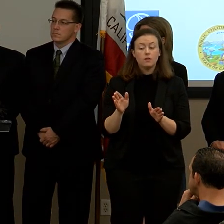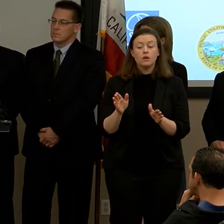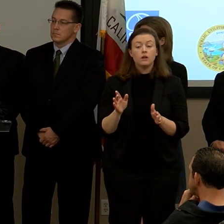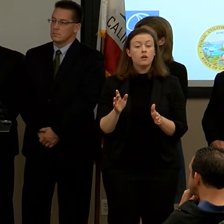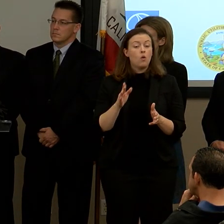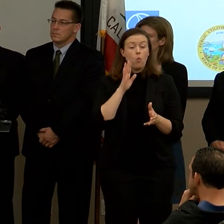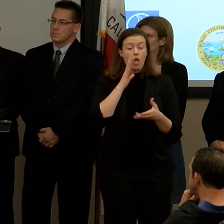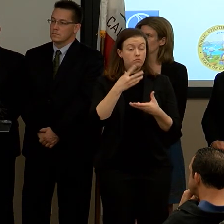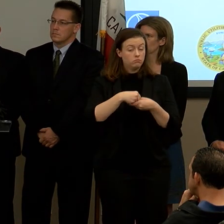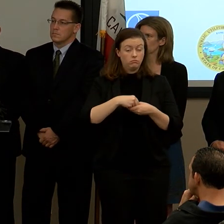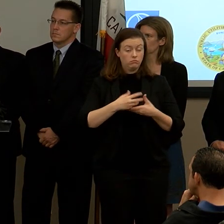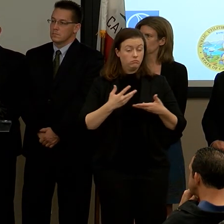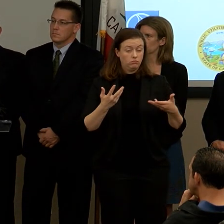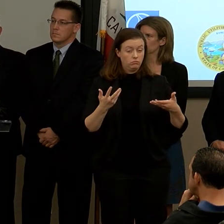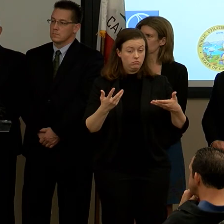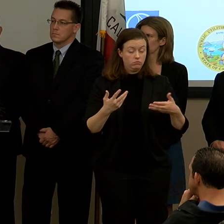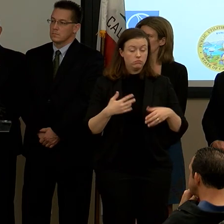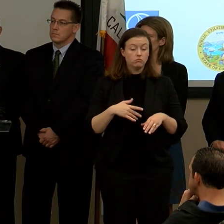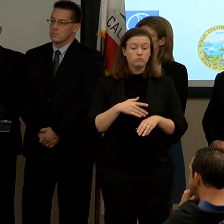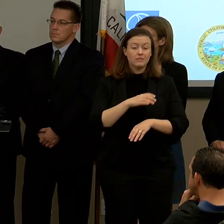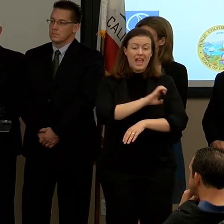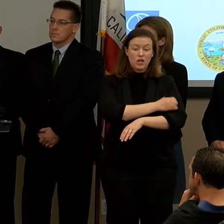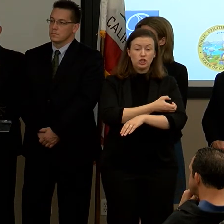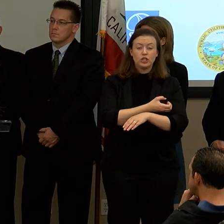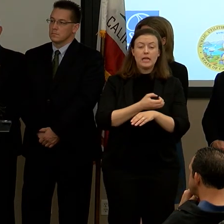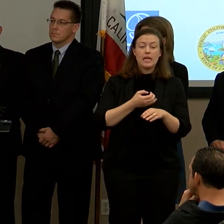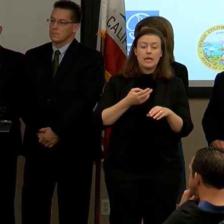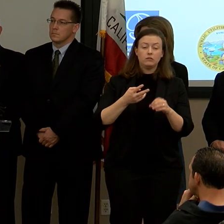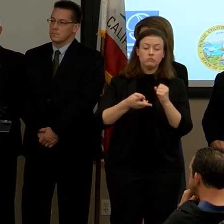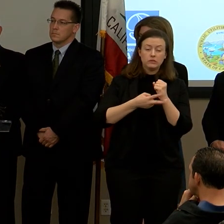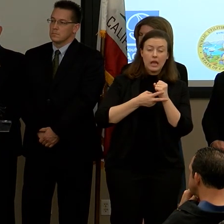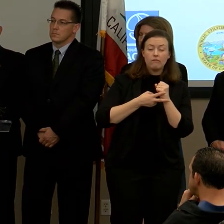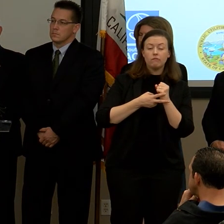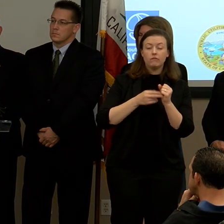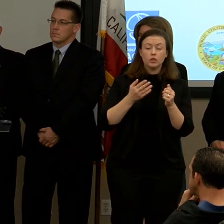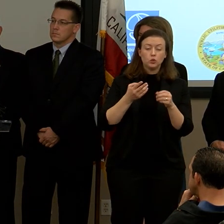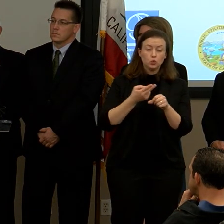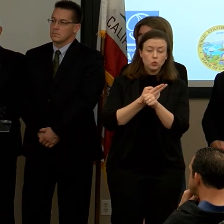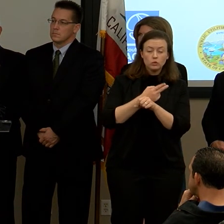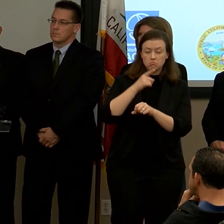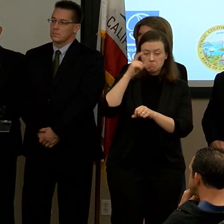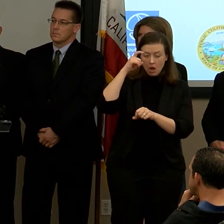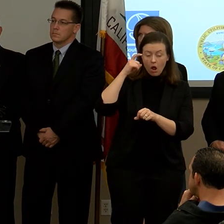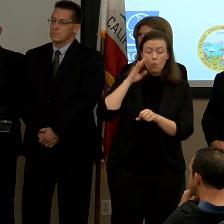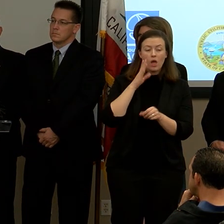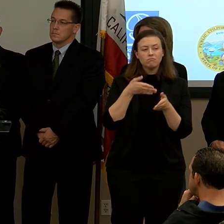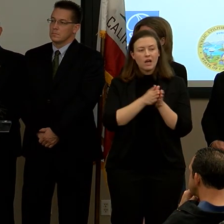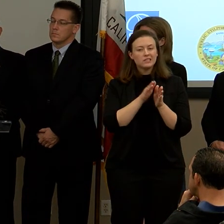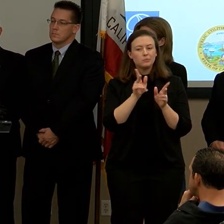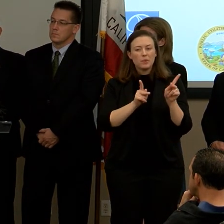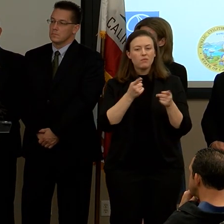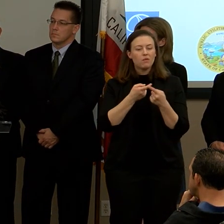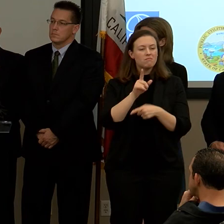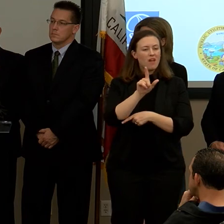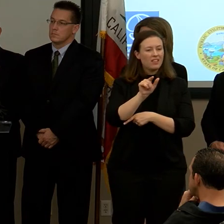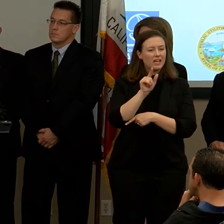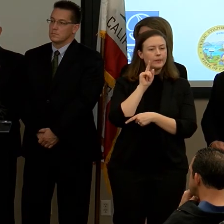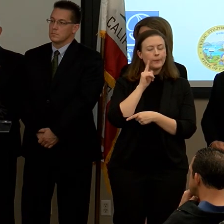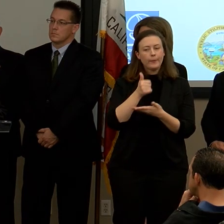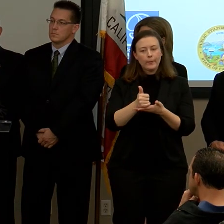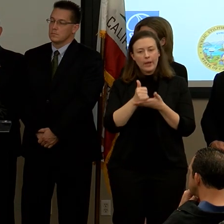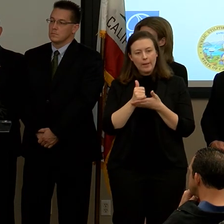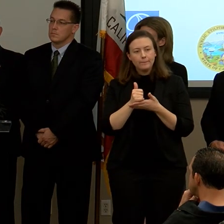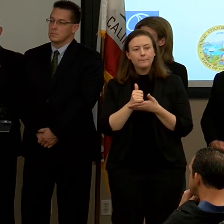will include energy efficiency. We're certainly going to ask the citizens of Los Angeles to help us mitigate